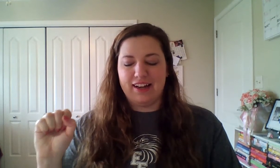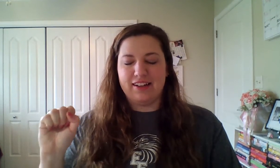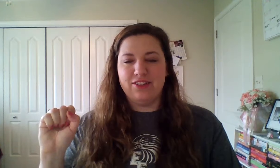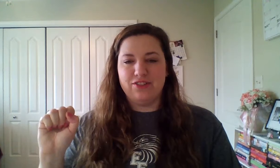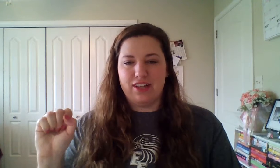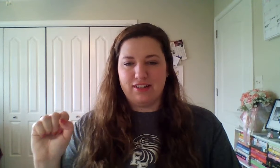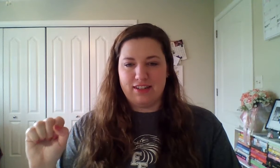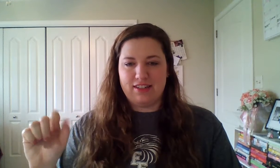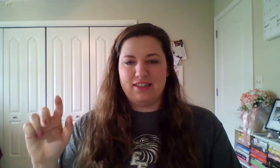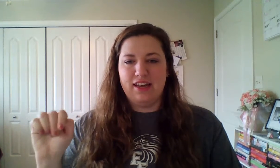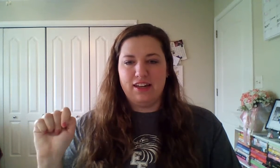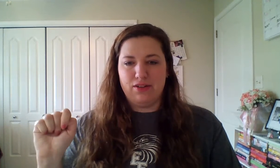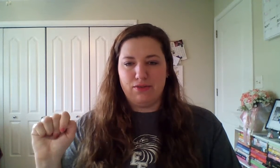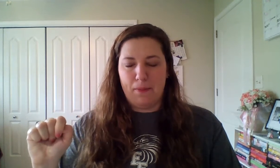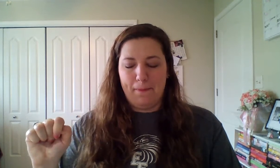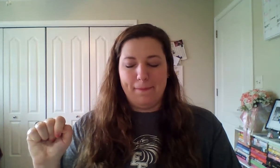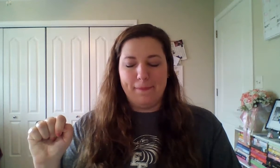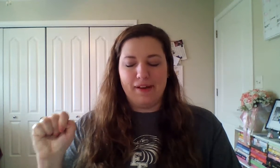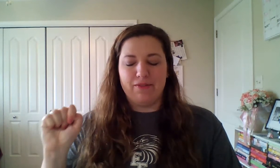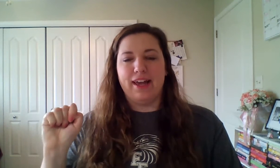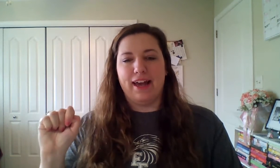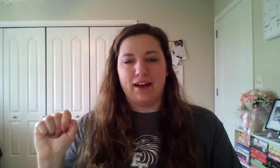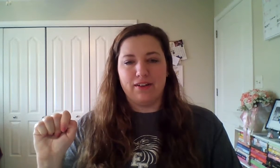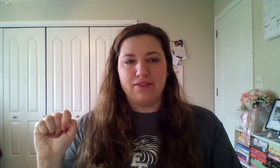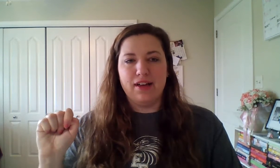sail. Change the s into a m and we have